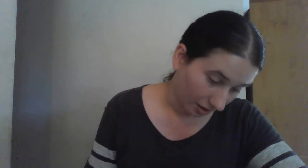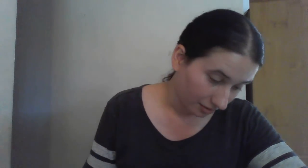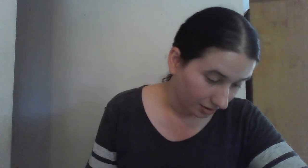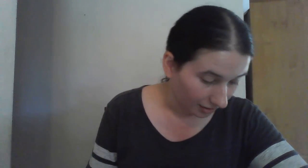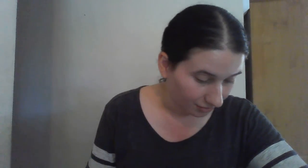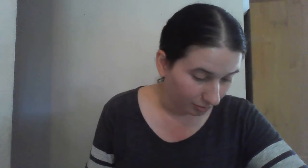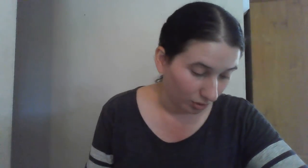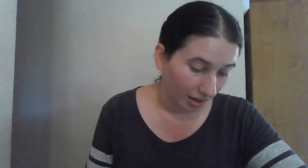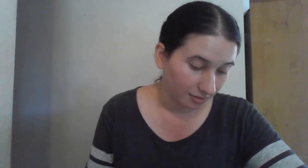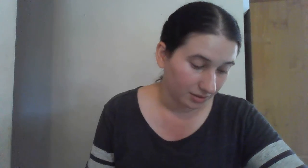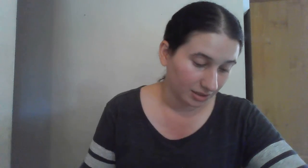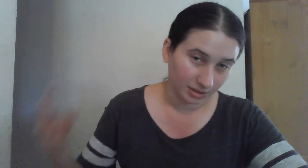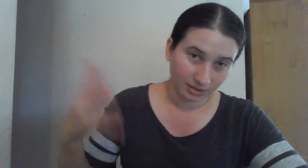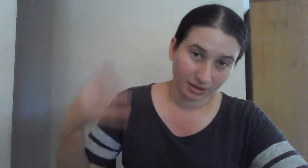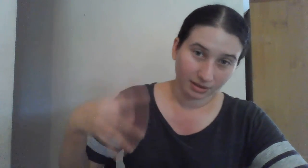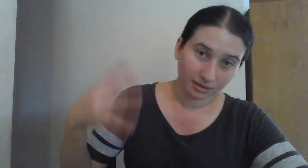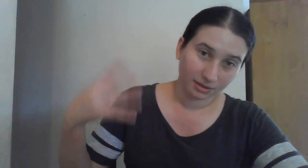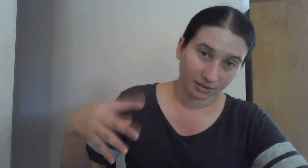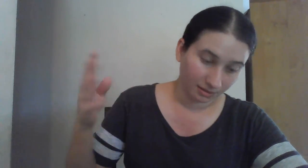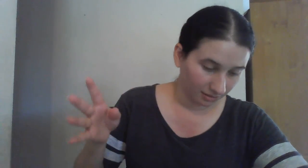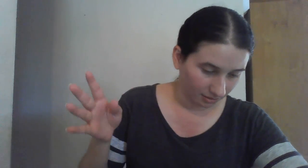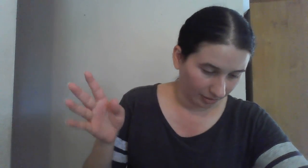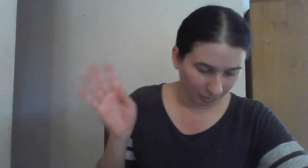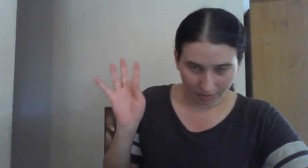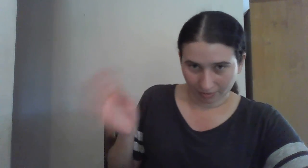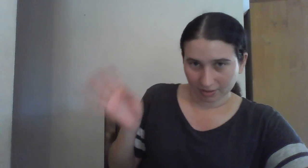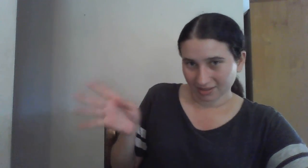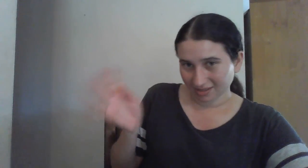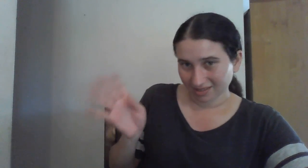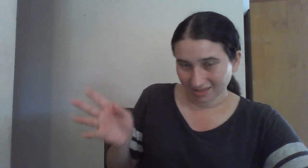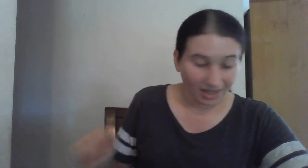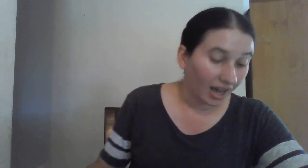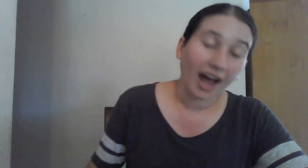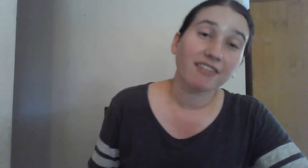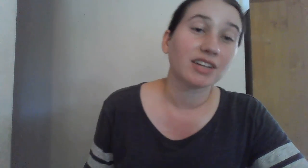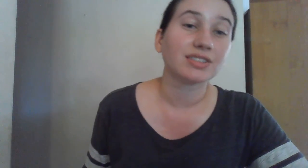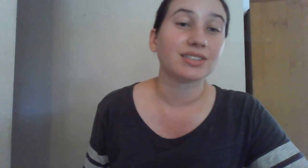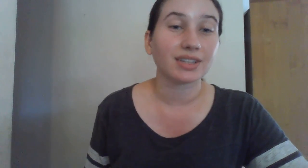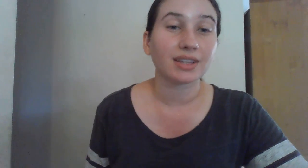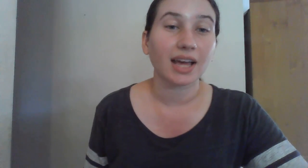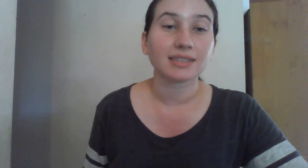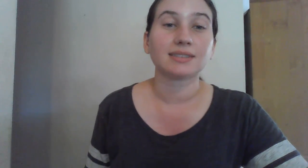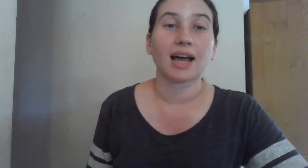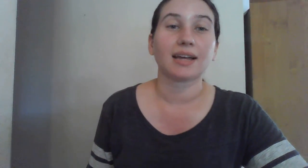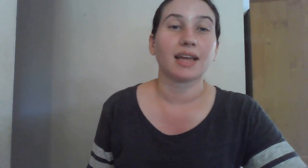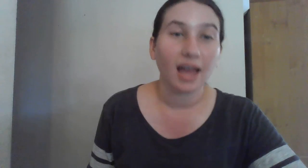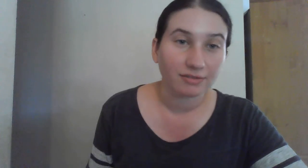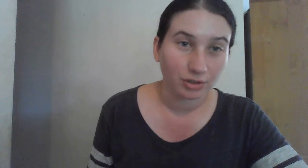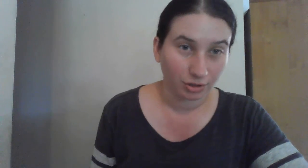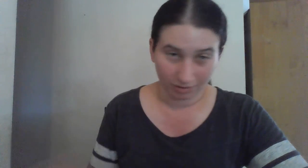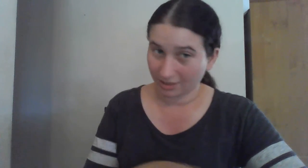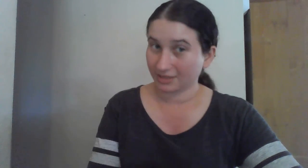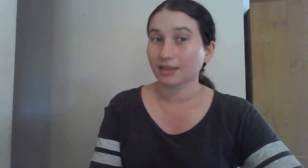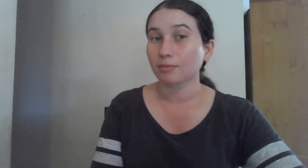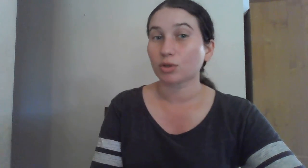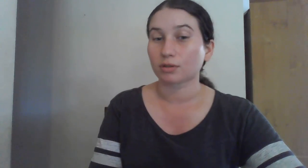Another sign for brown is this. Wait, I'm doing it right. This. I've never seen that sign ever used. It's in the book,